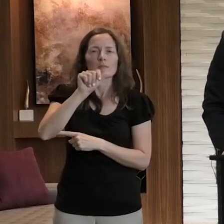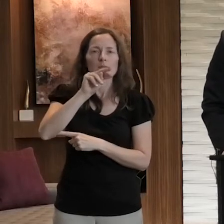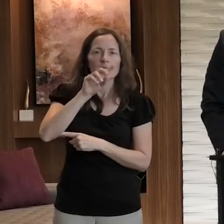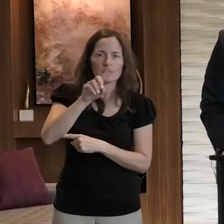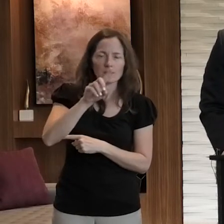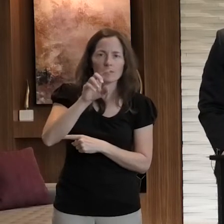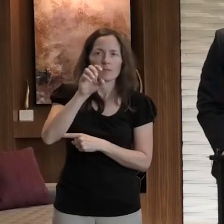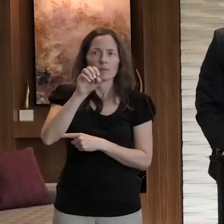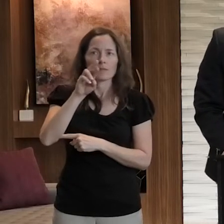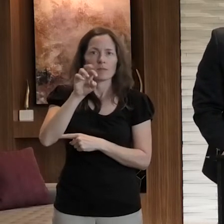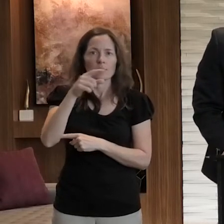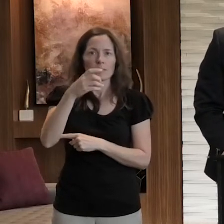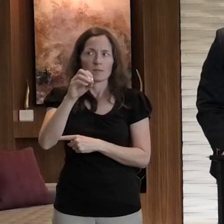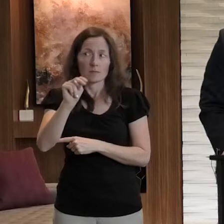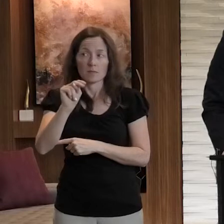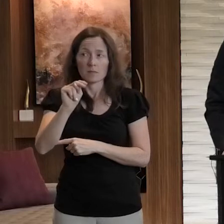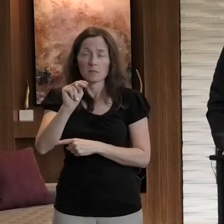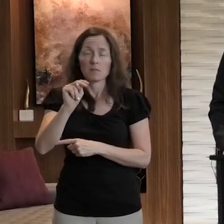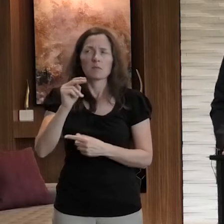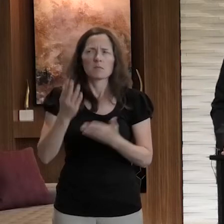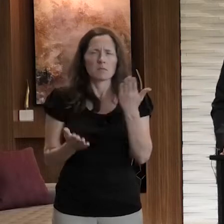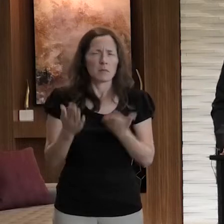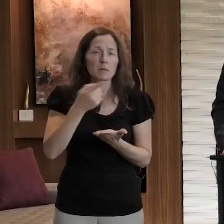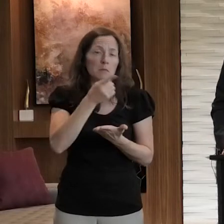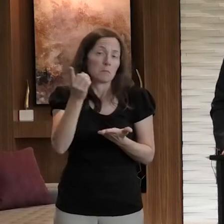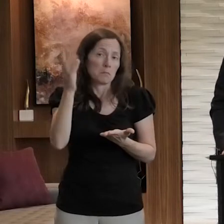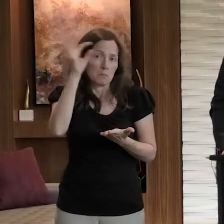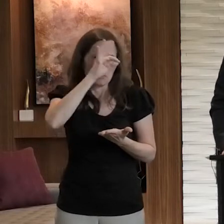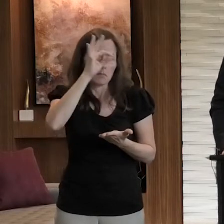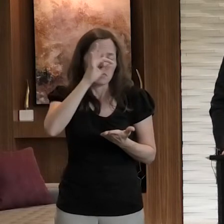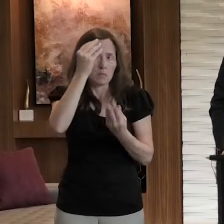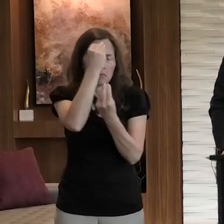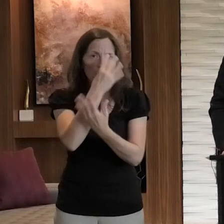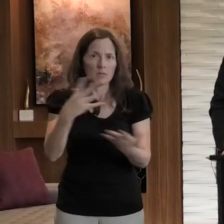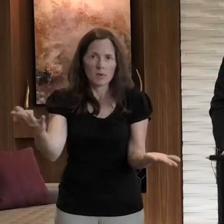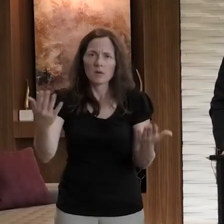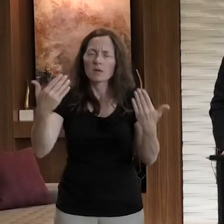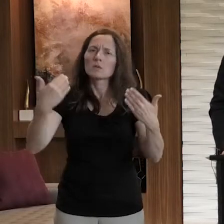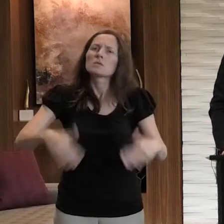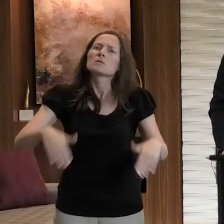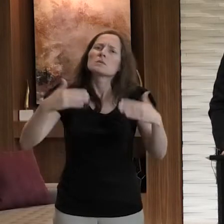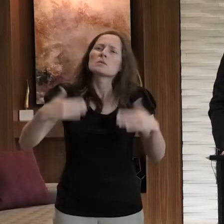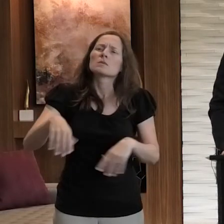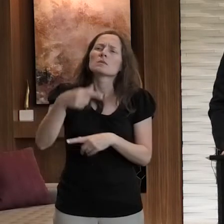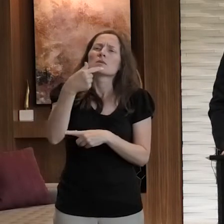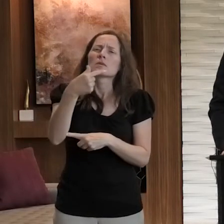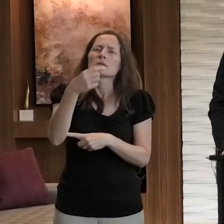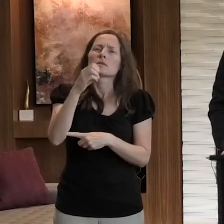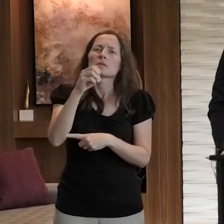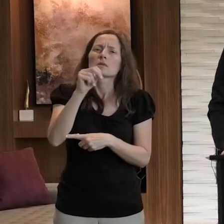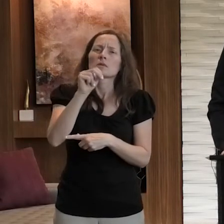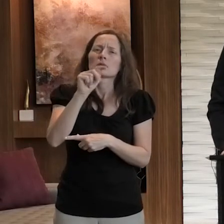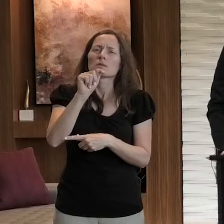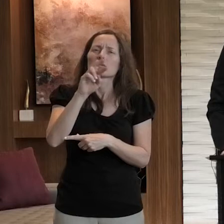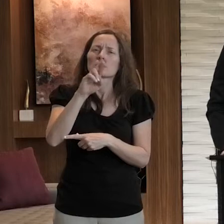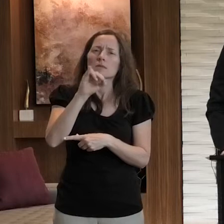Portland, if you don't know, is one of the most gentrified places in